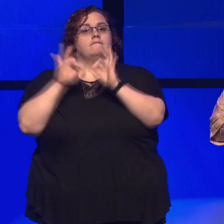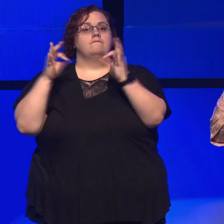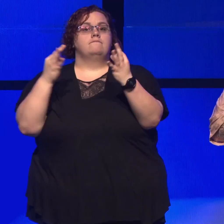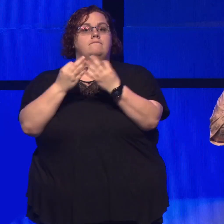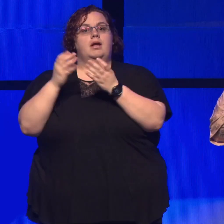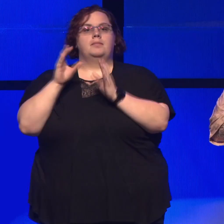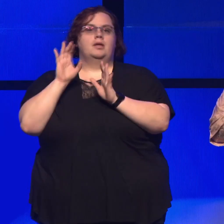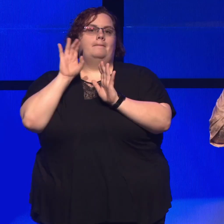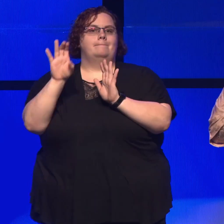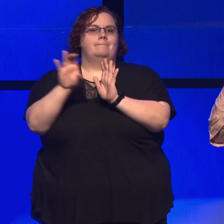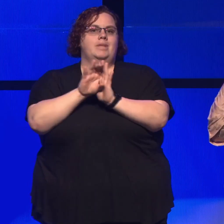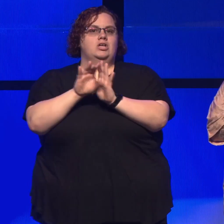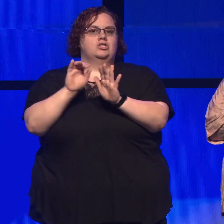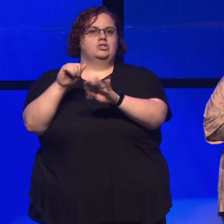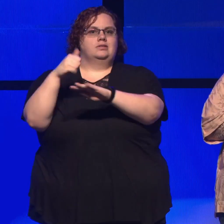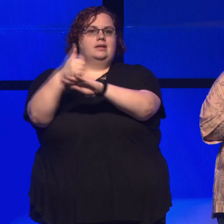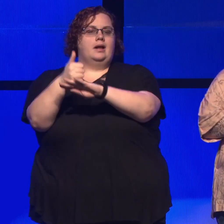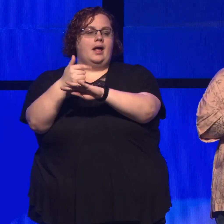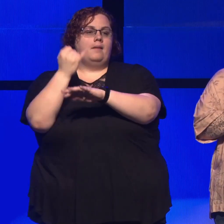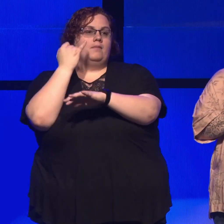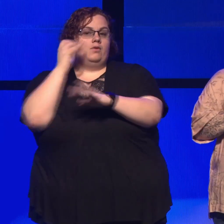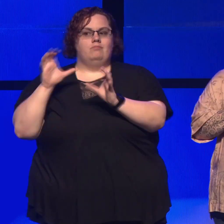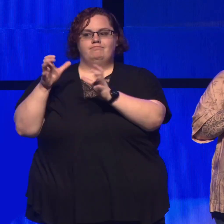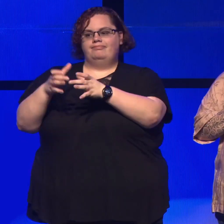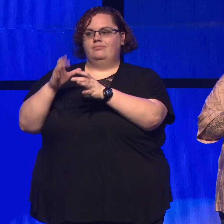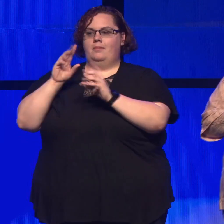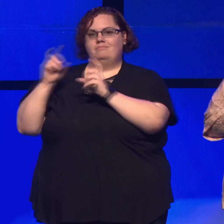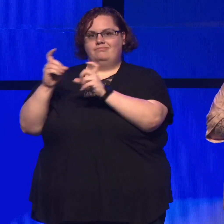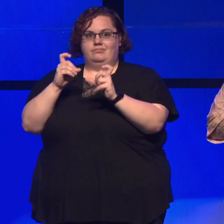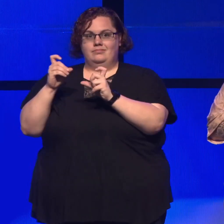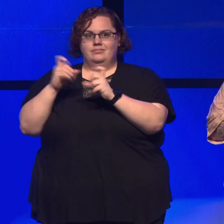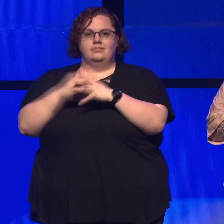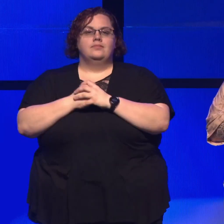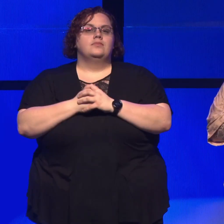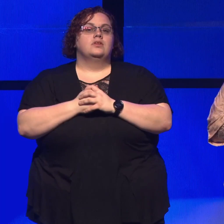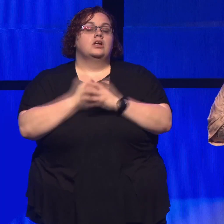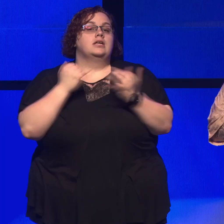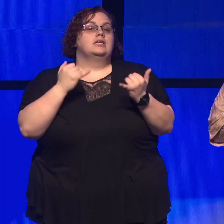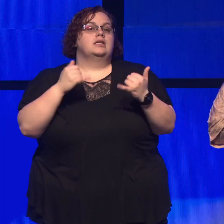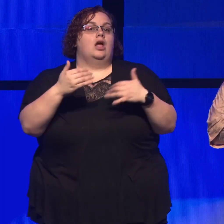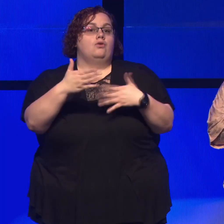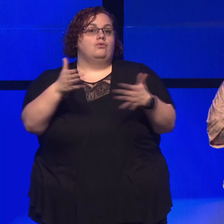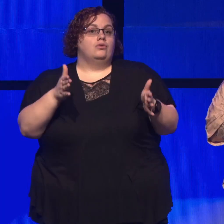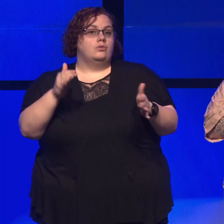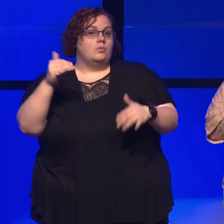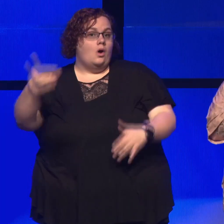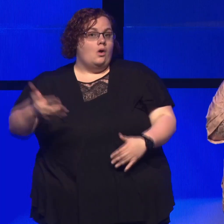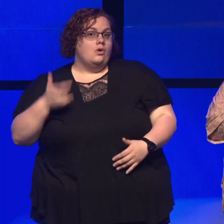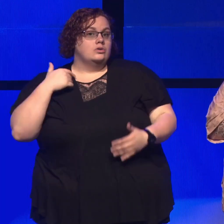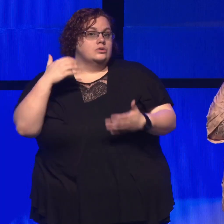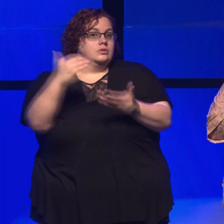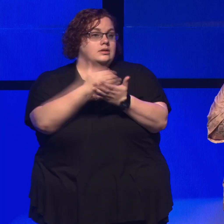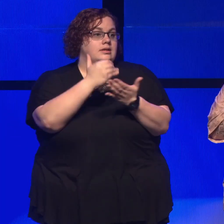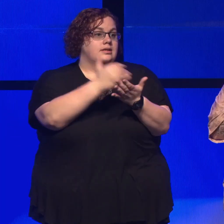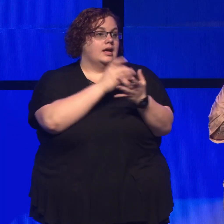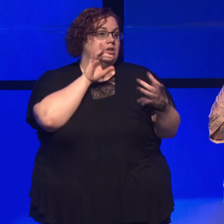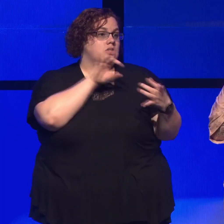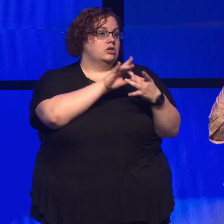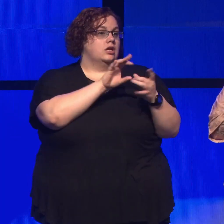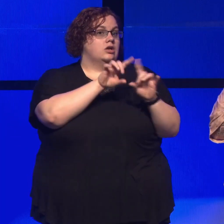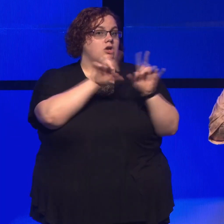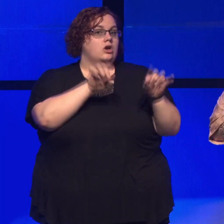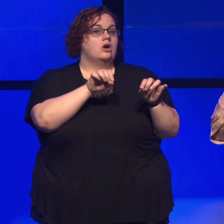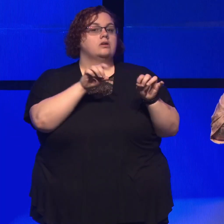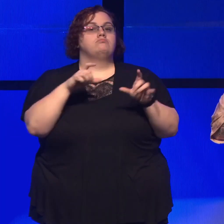to round up your gang and snap a few pics. Right now, I'm going to have our room hosts come forward to collect those cards and